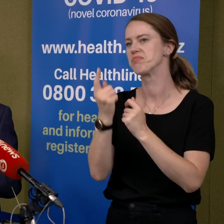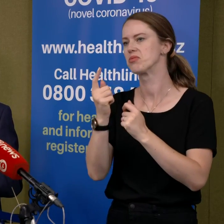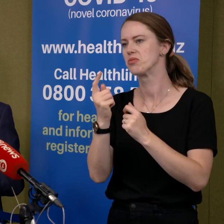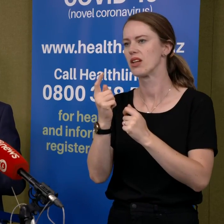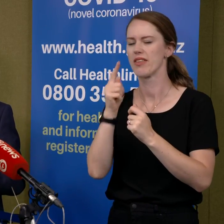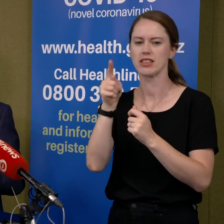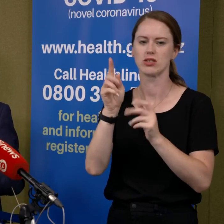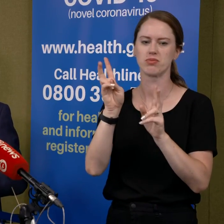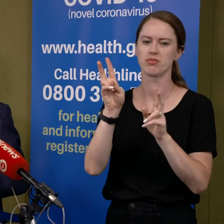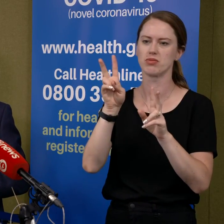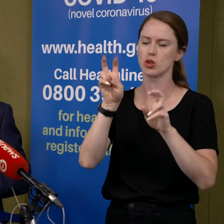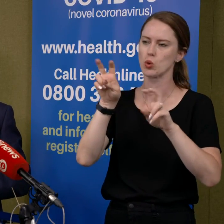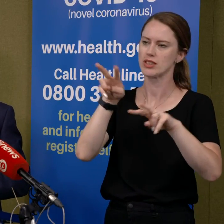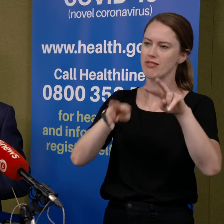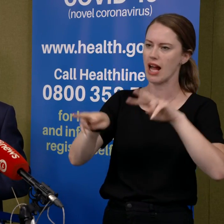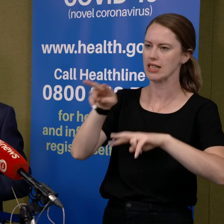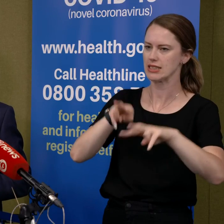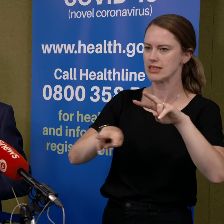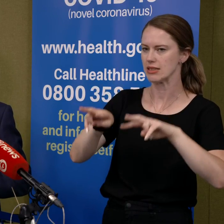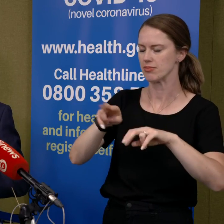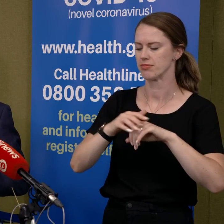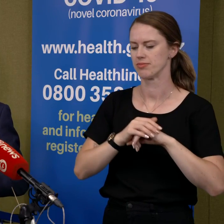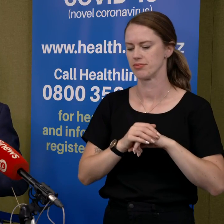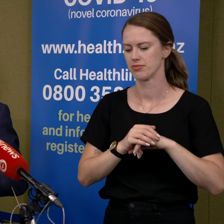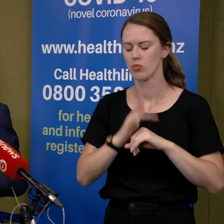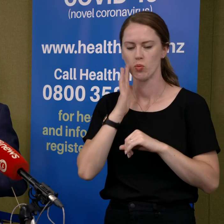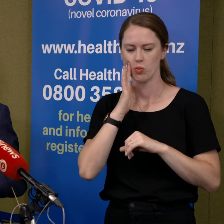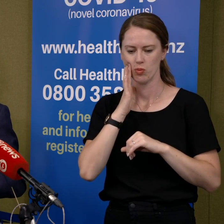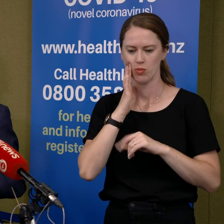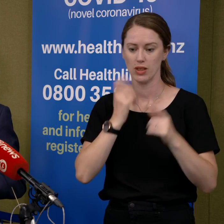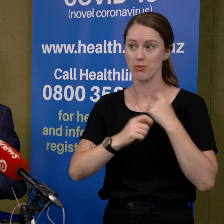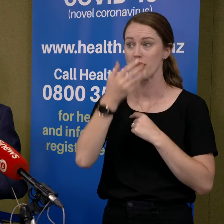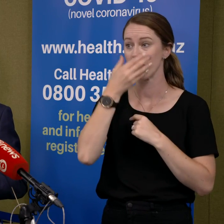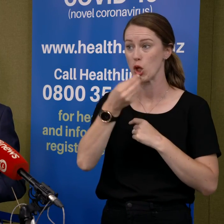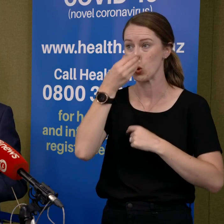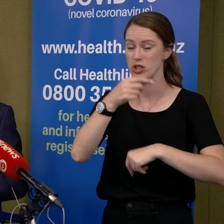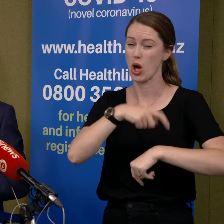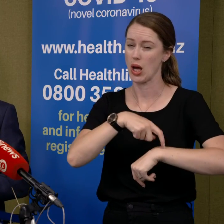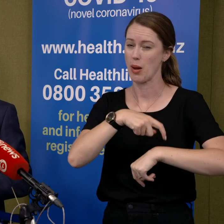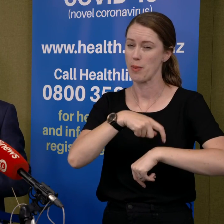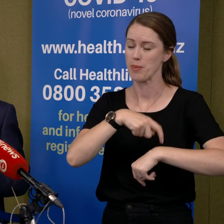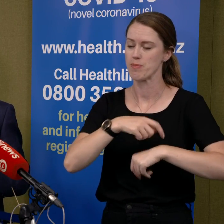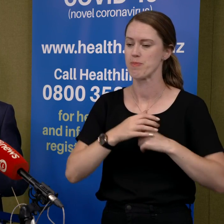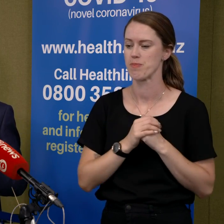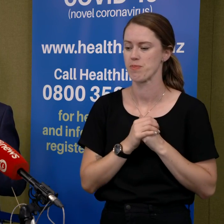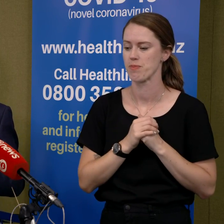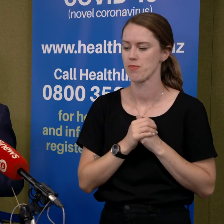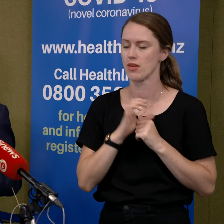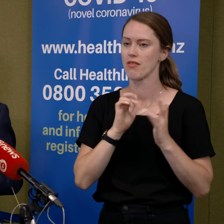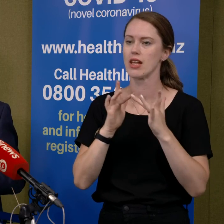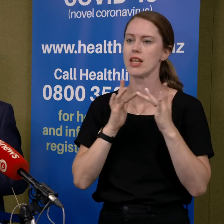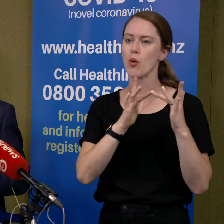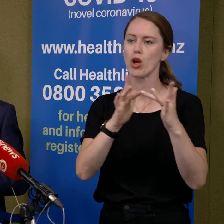This is part of what we call surveillance. And likewise, as we head into the influenza season, we have a network of